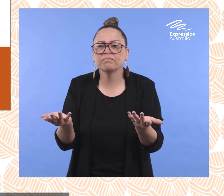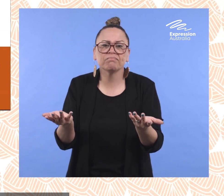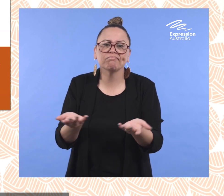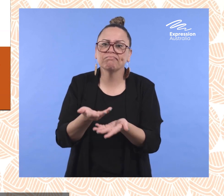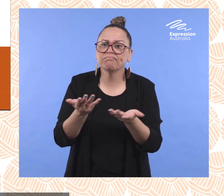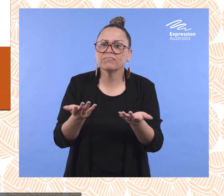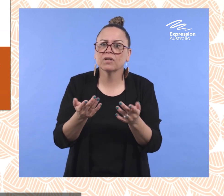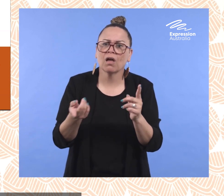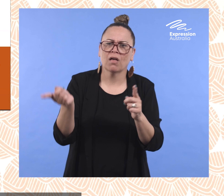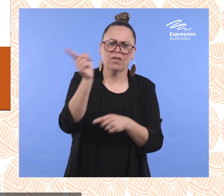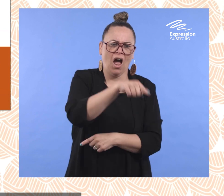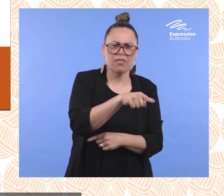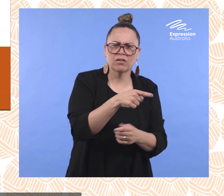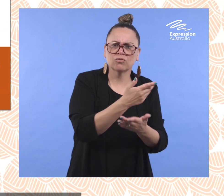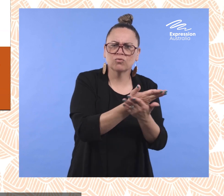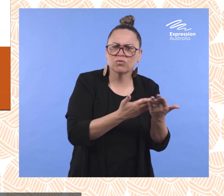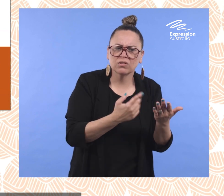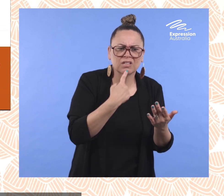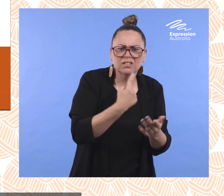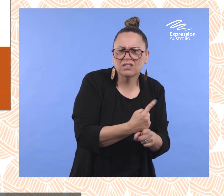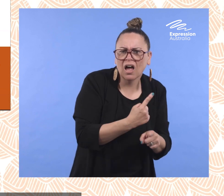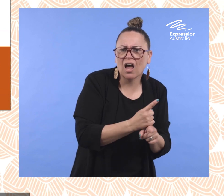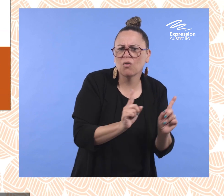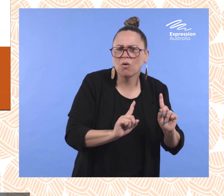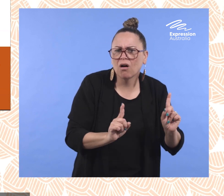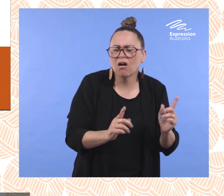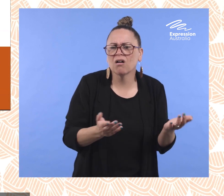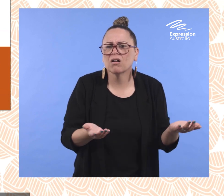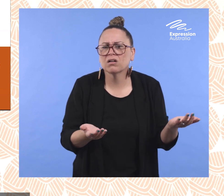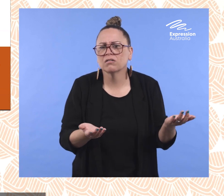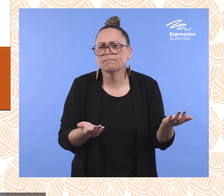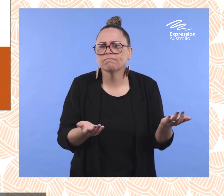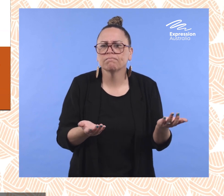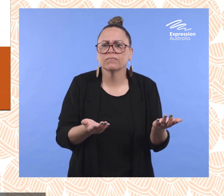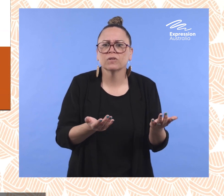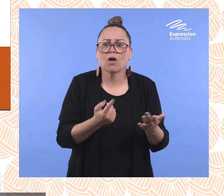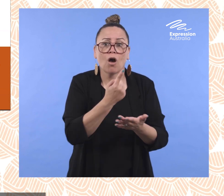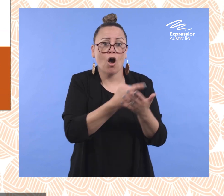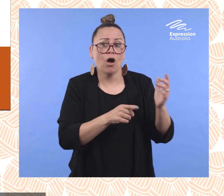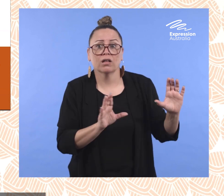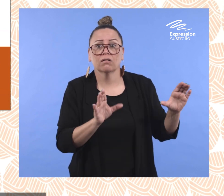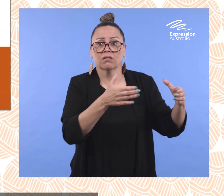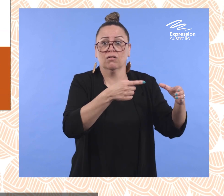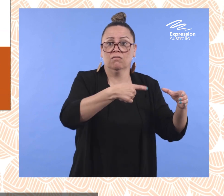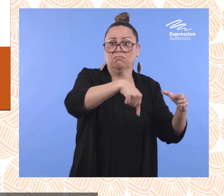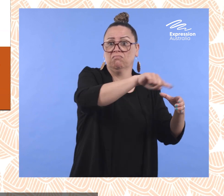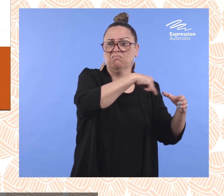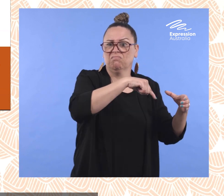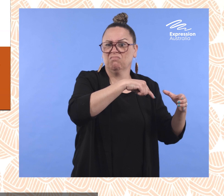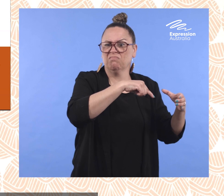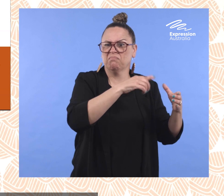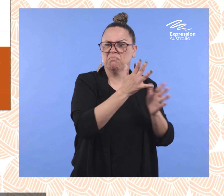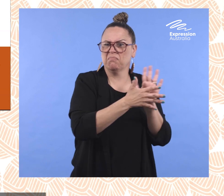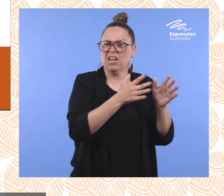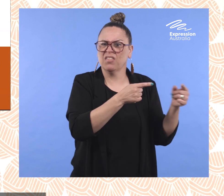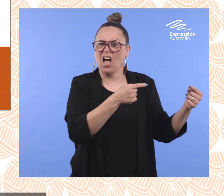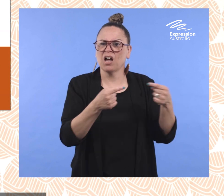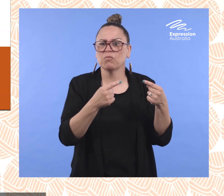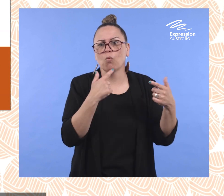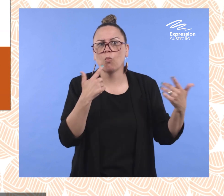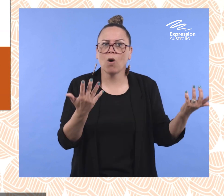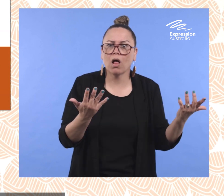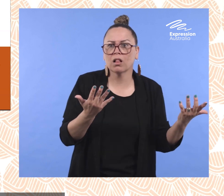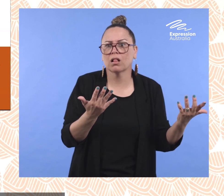And then on the other hand, we're saying that it's an advisory body only. And so therefore, you know, then the arguments come out about,